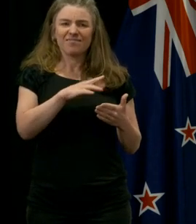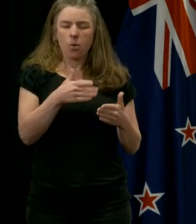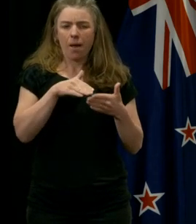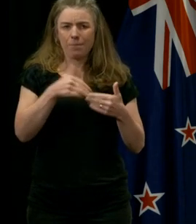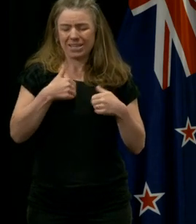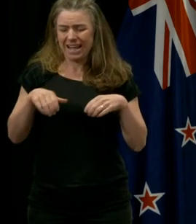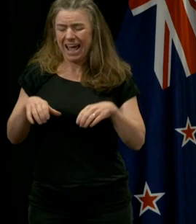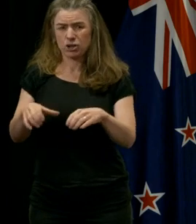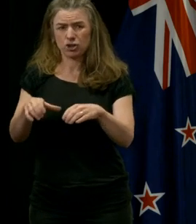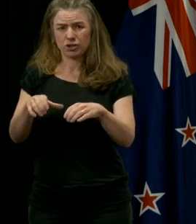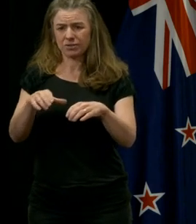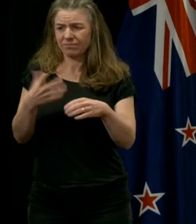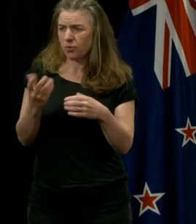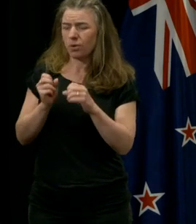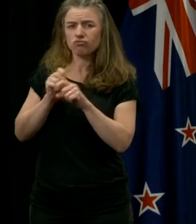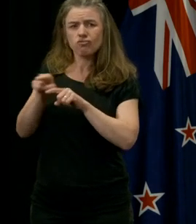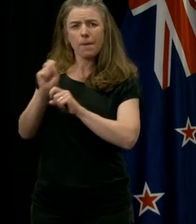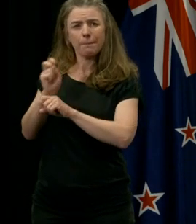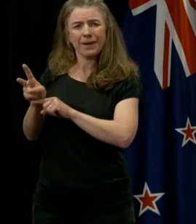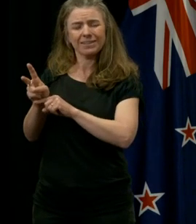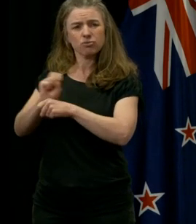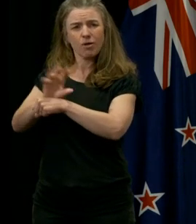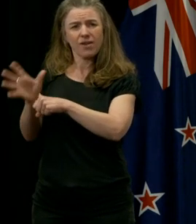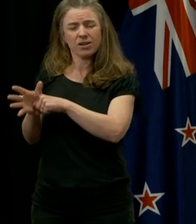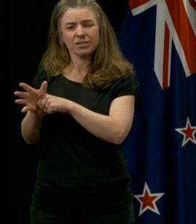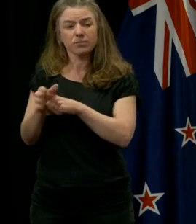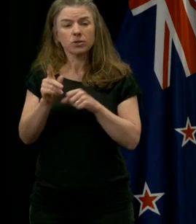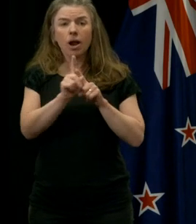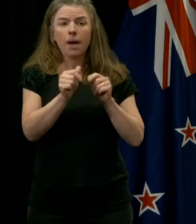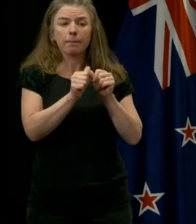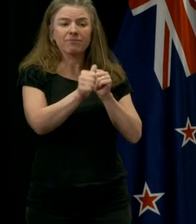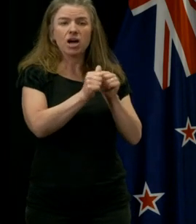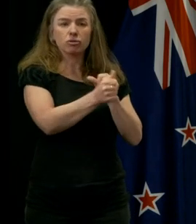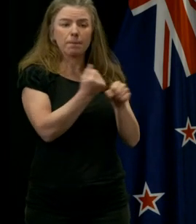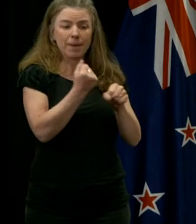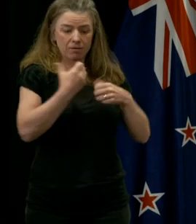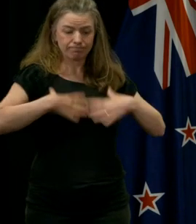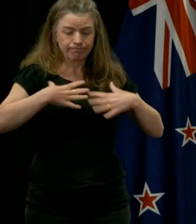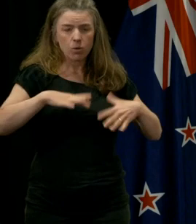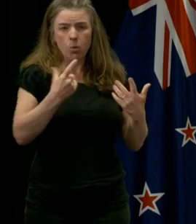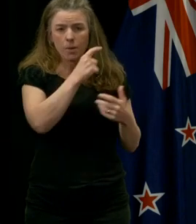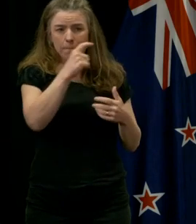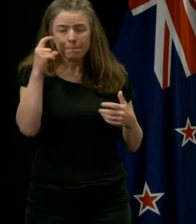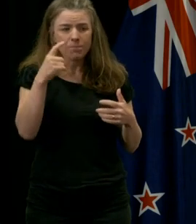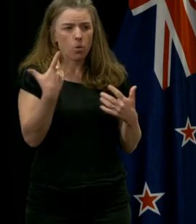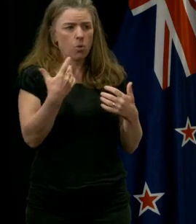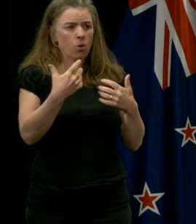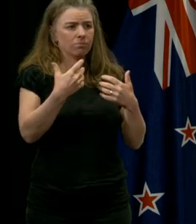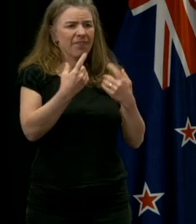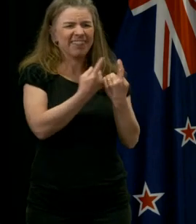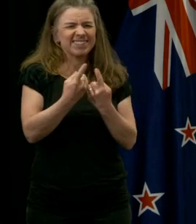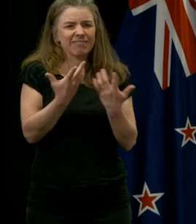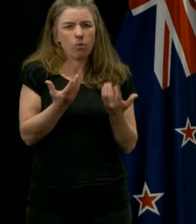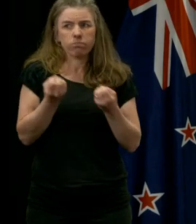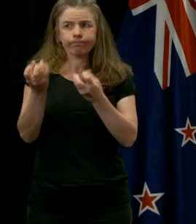who manufacture PPE or who are providing important products for our hospital services. We